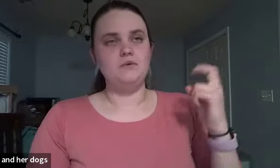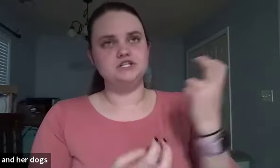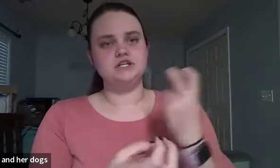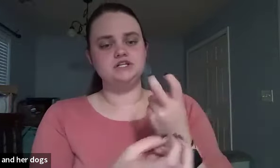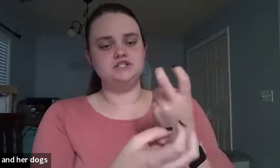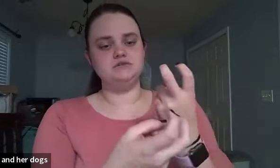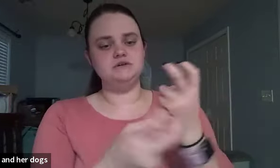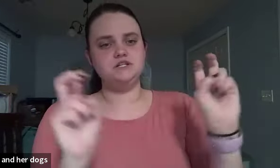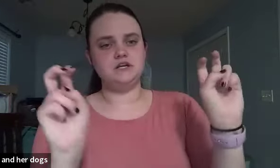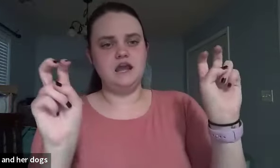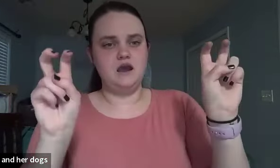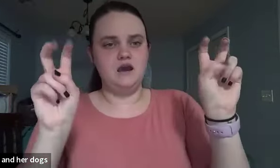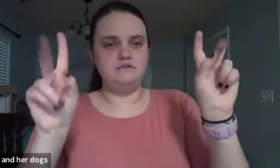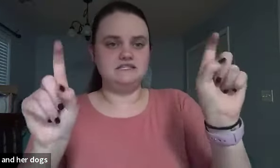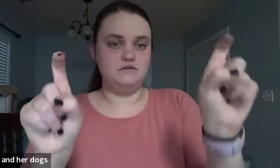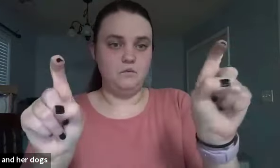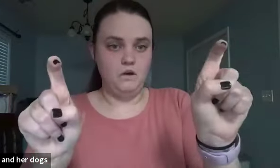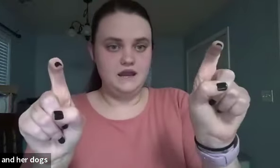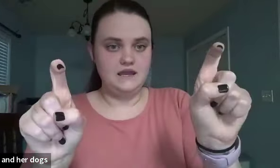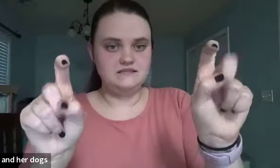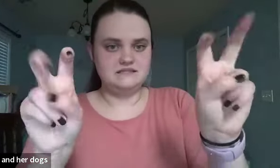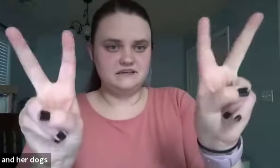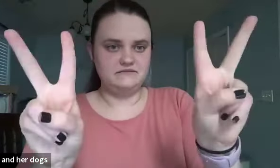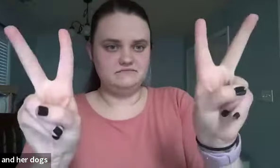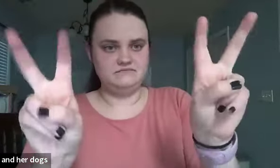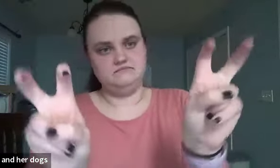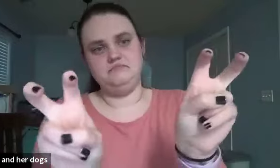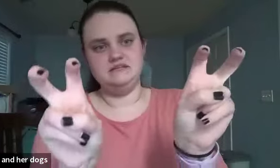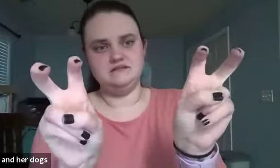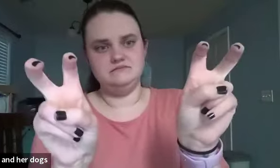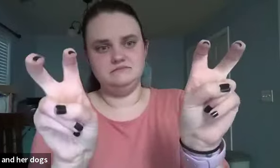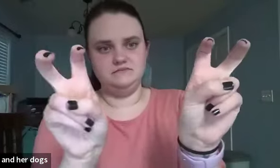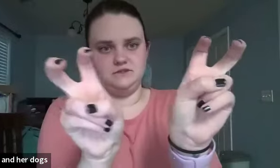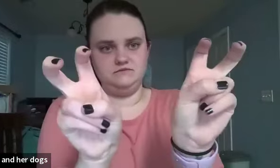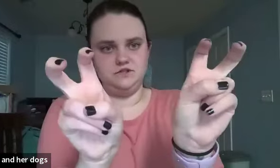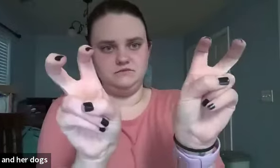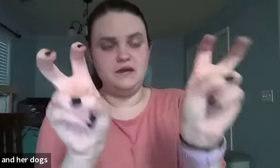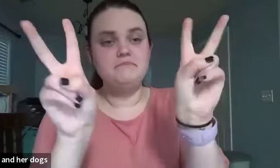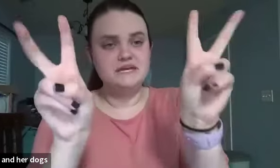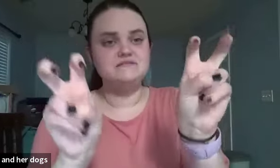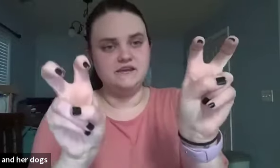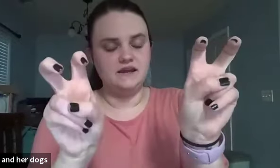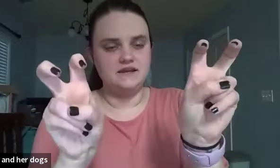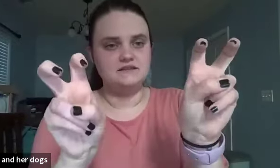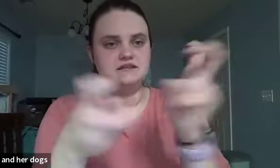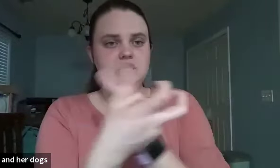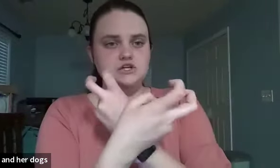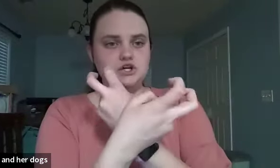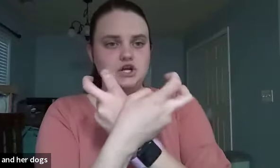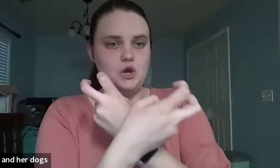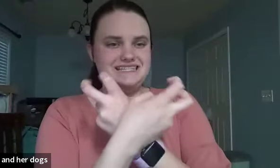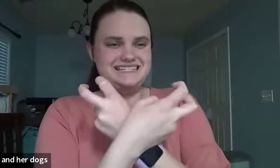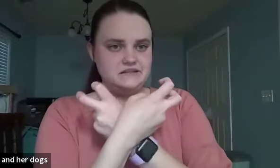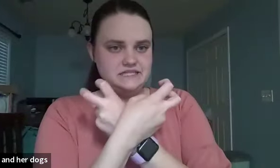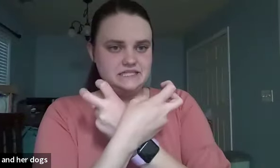What you're going to do is you're going to have, instead of 1 X, it's like bent to a bent V, I guess. You're going to go